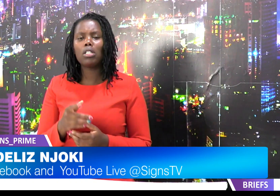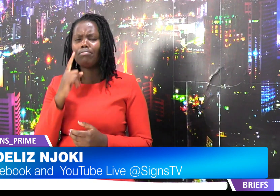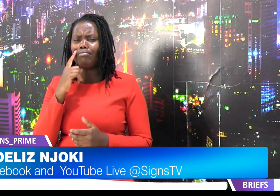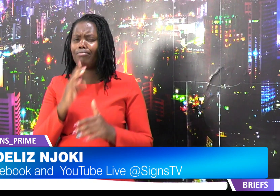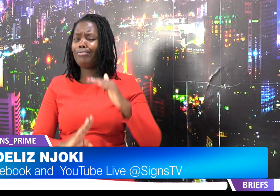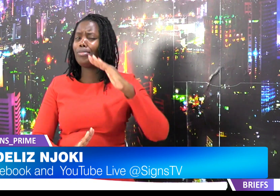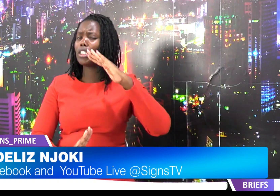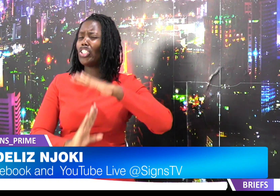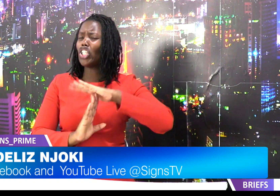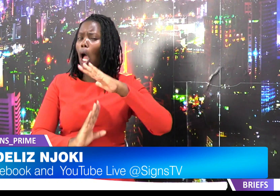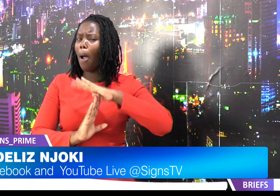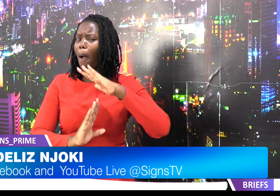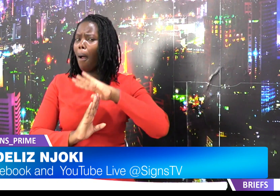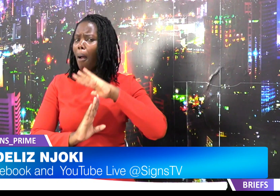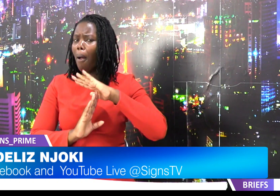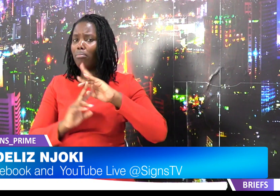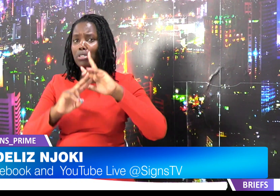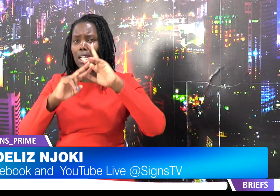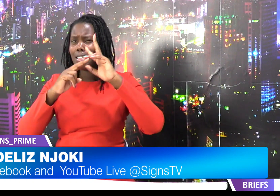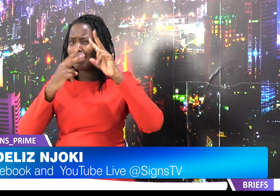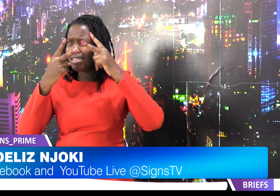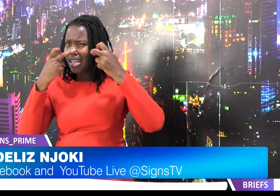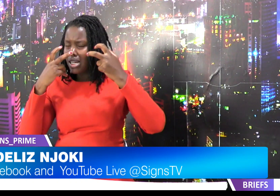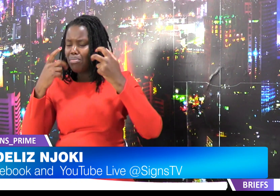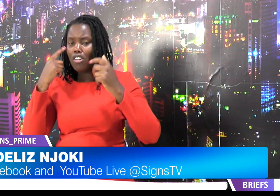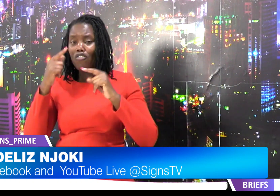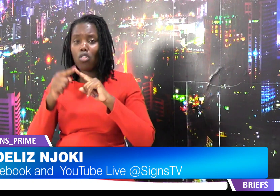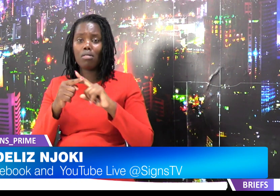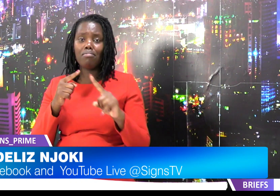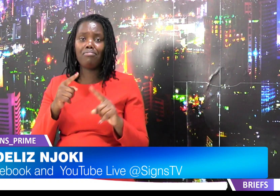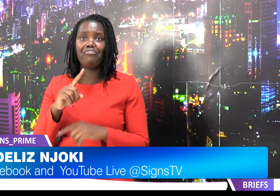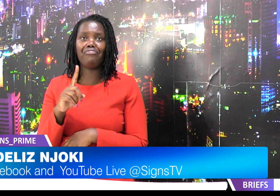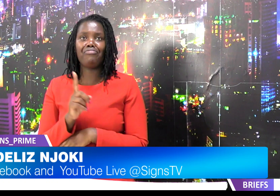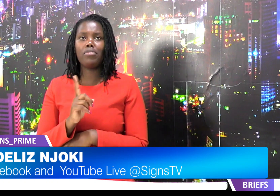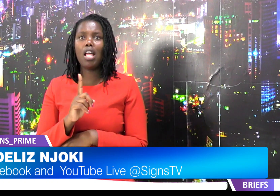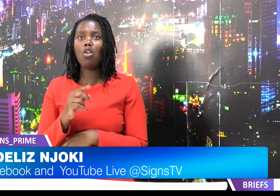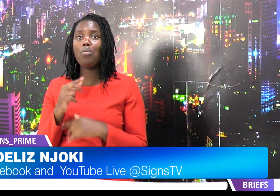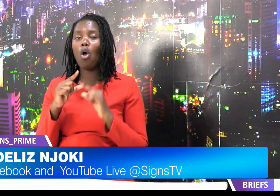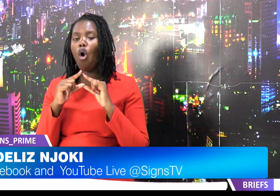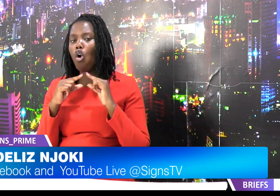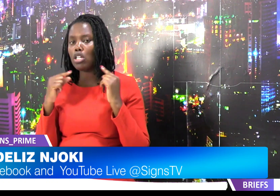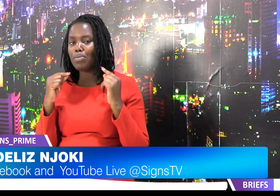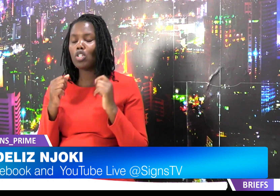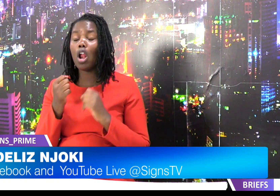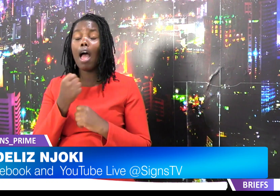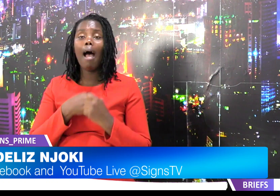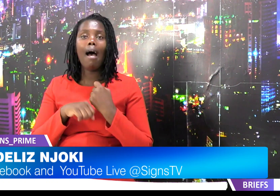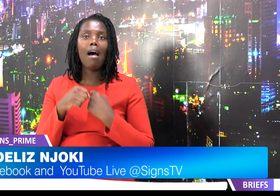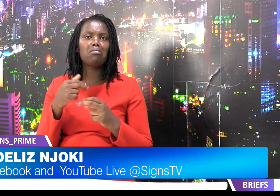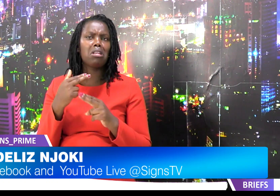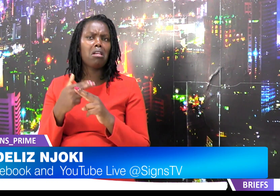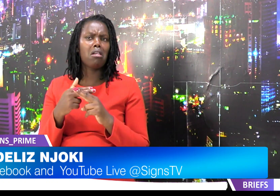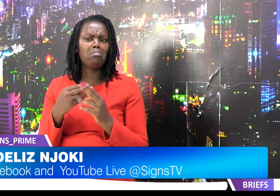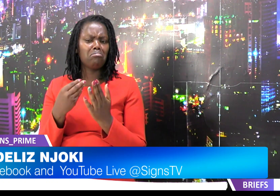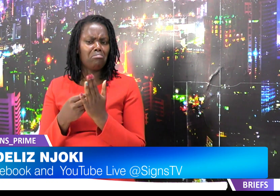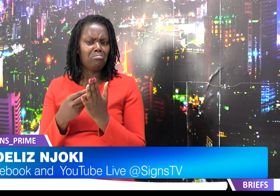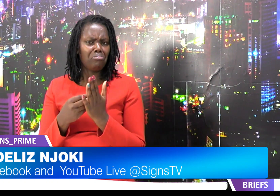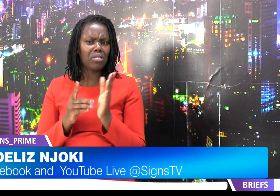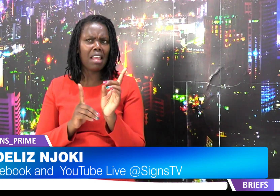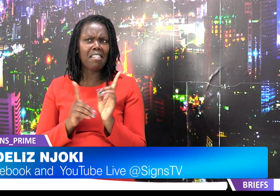arrested, and it's not just about politics. And away from that news update, the prime suspect in the